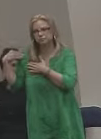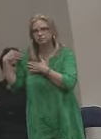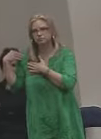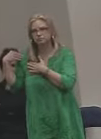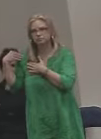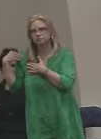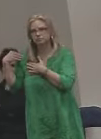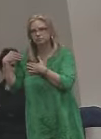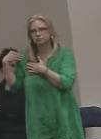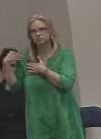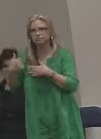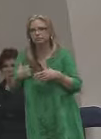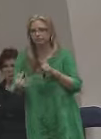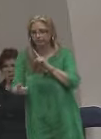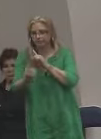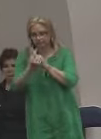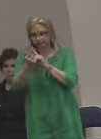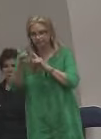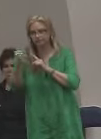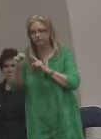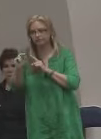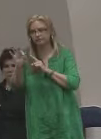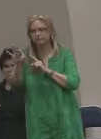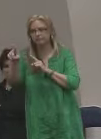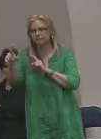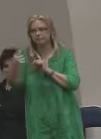I met Glenn Ford.